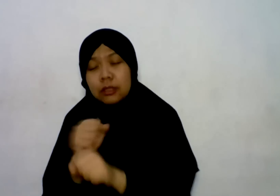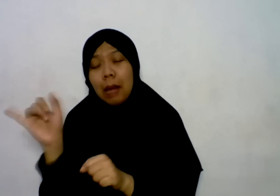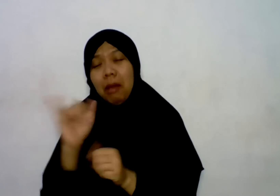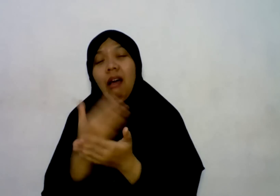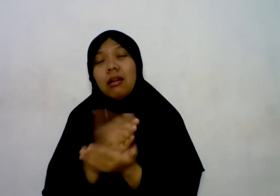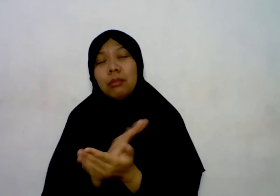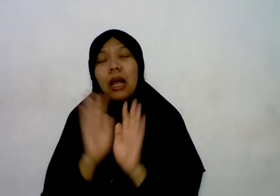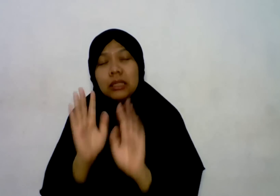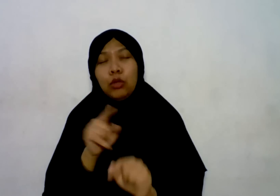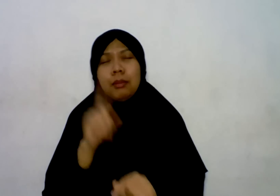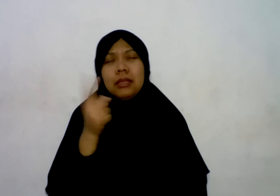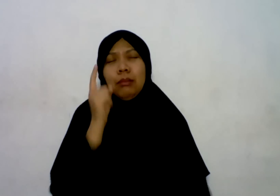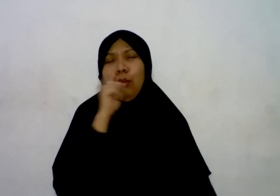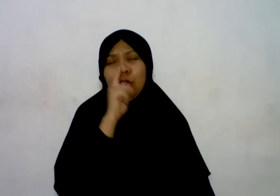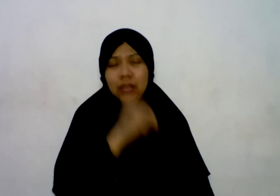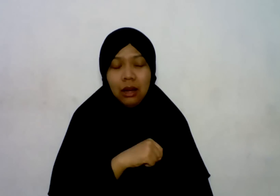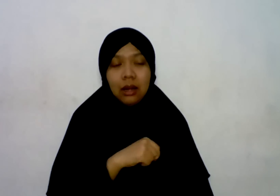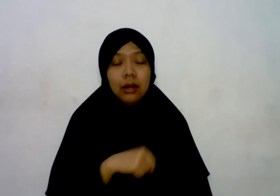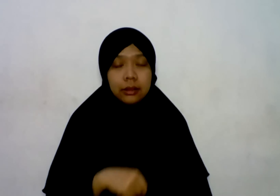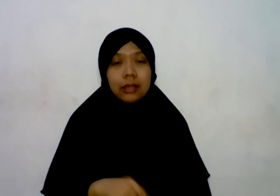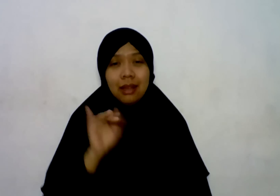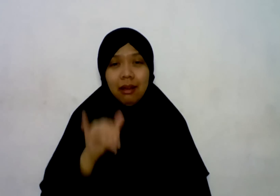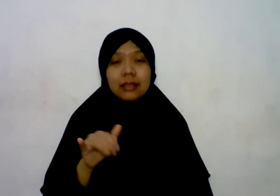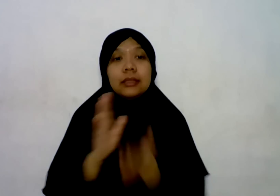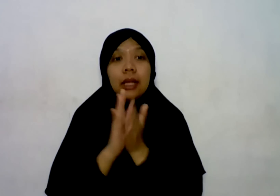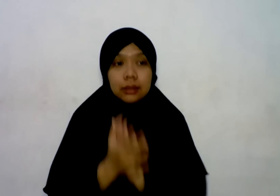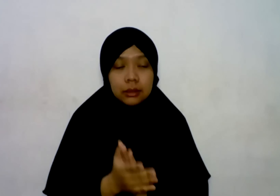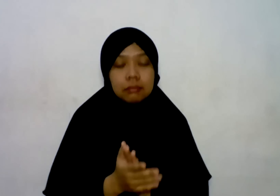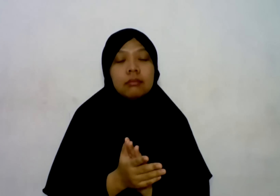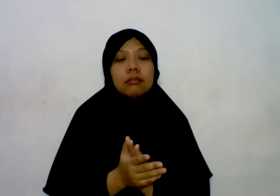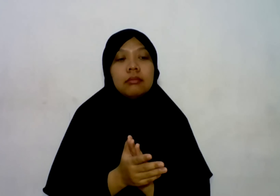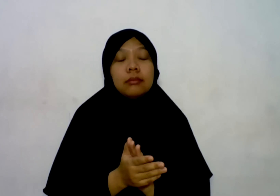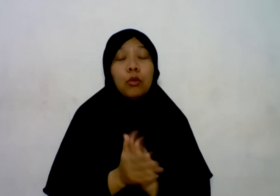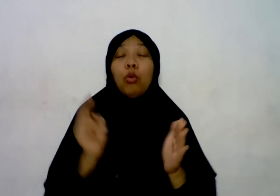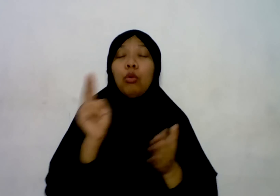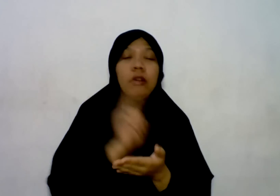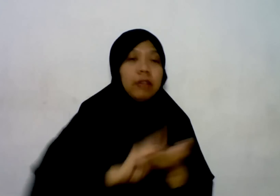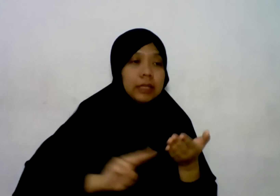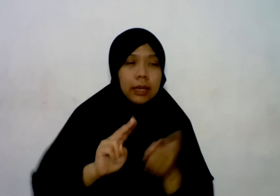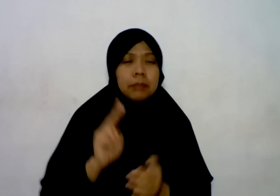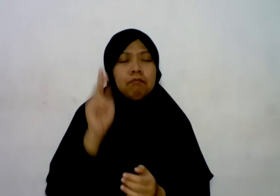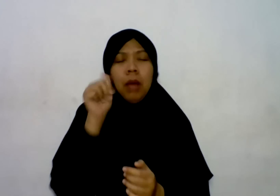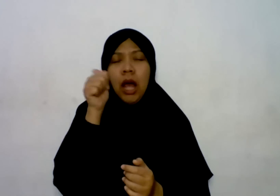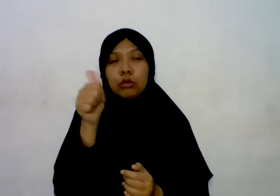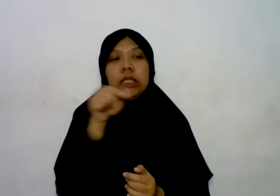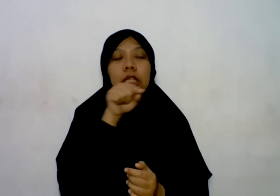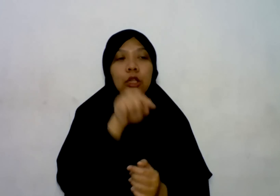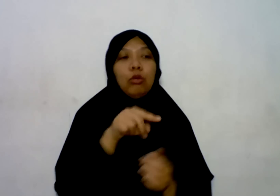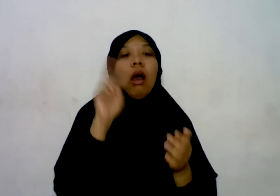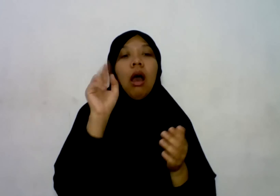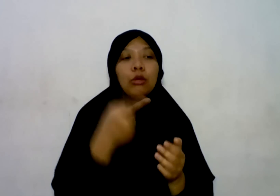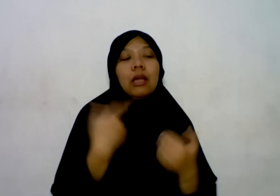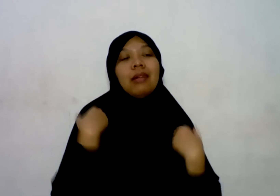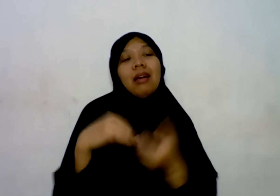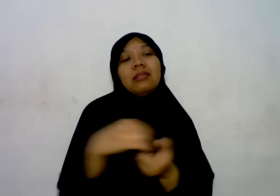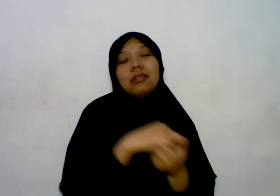knowledge outside the university and bringing the university and the community together. Thank you.